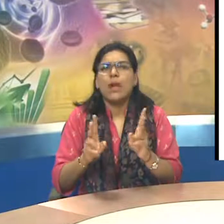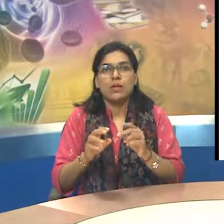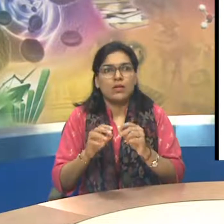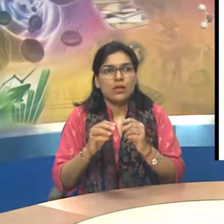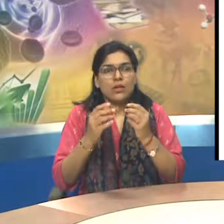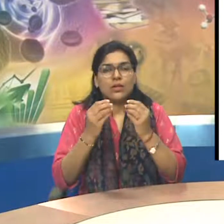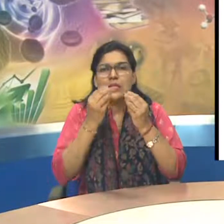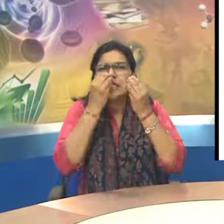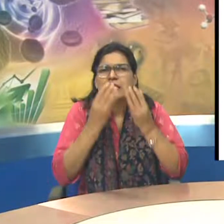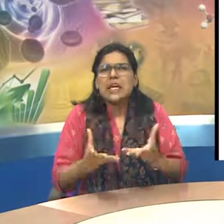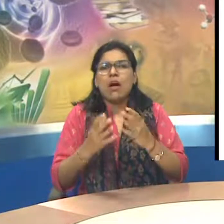of